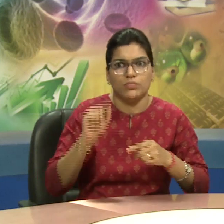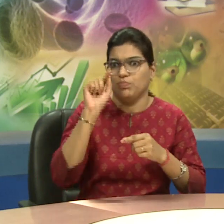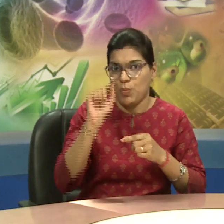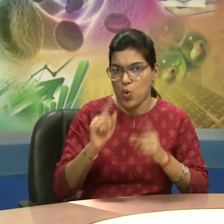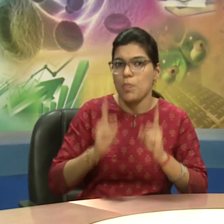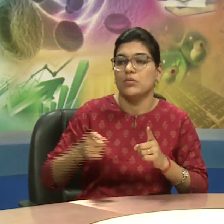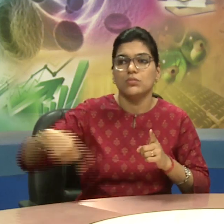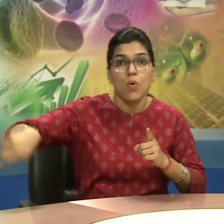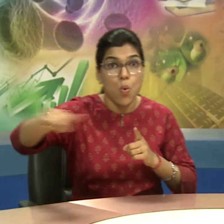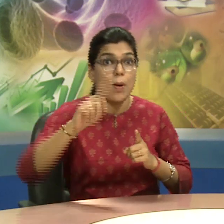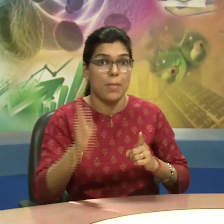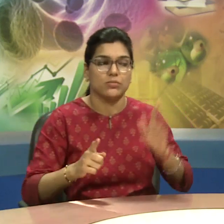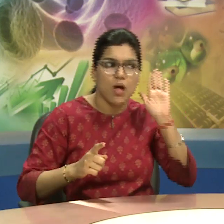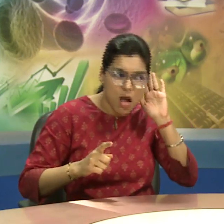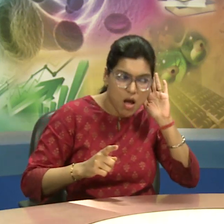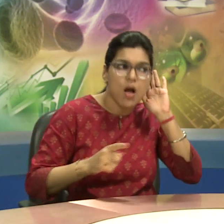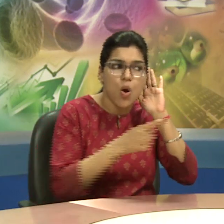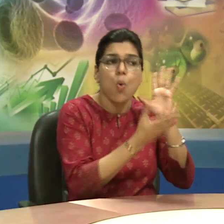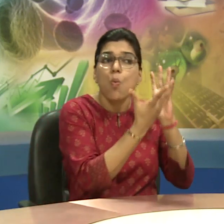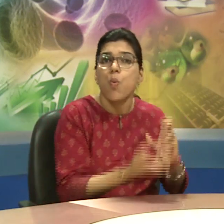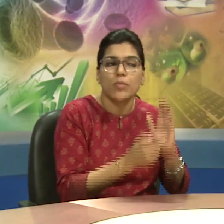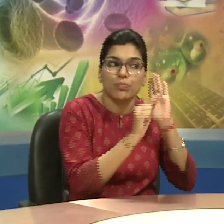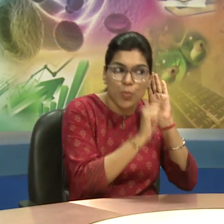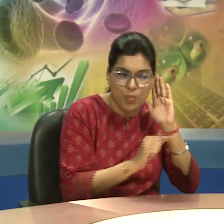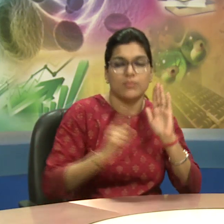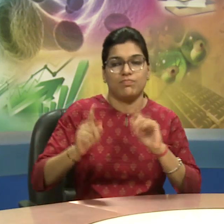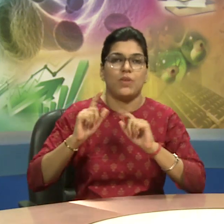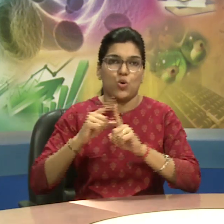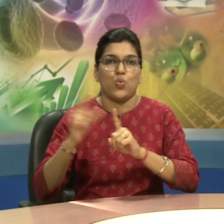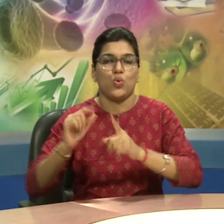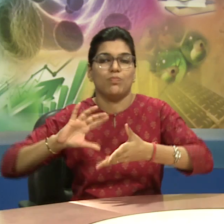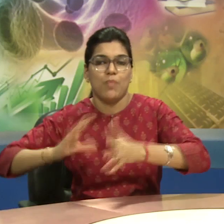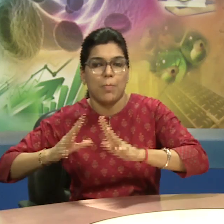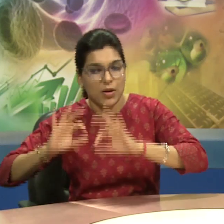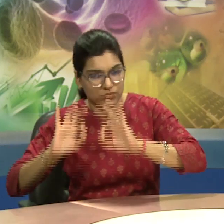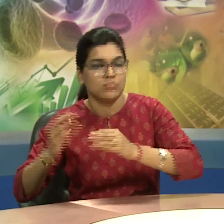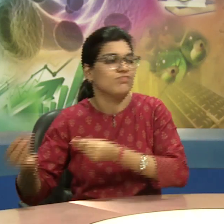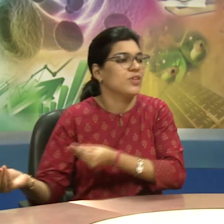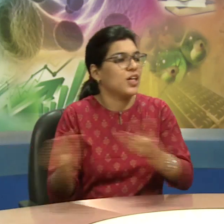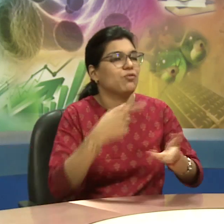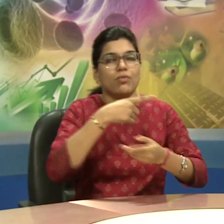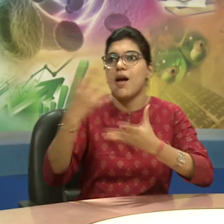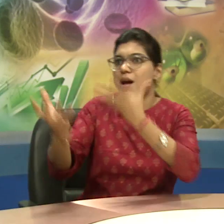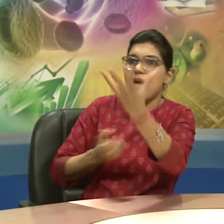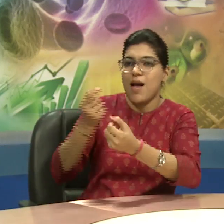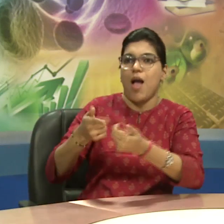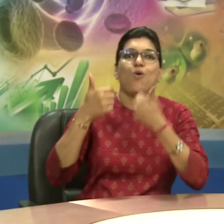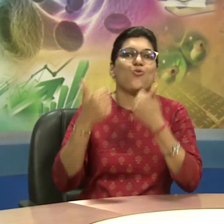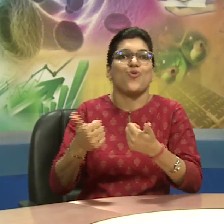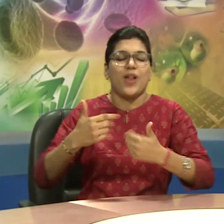that consumers have a right to be consulted